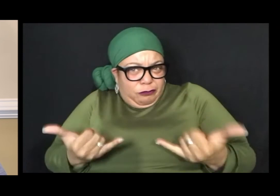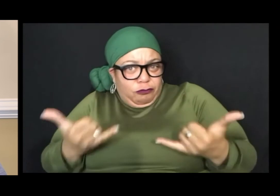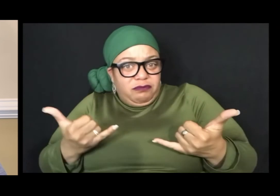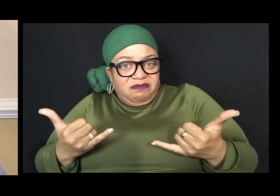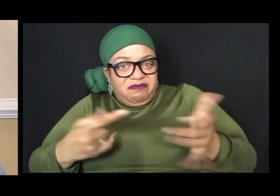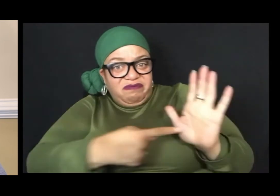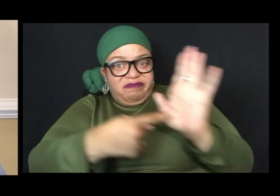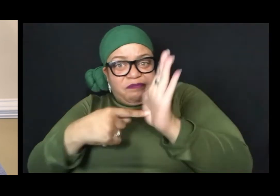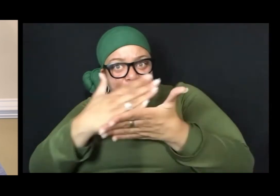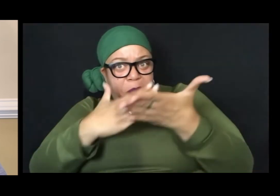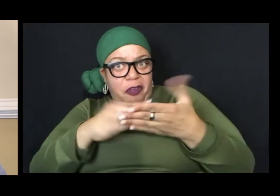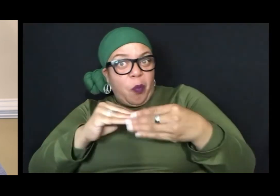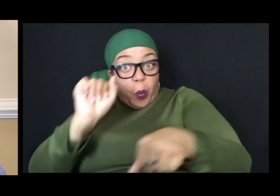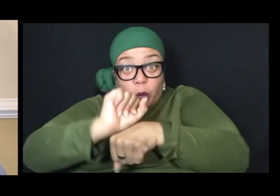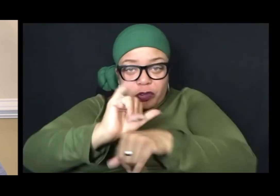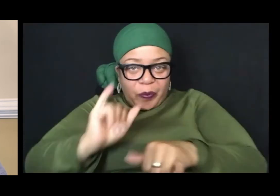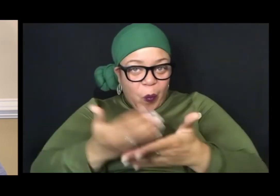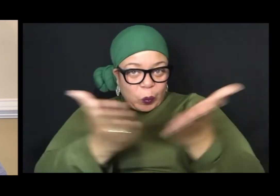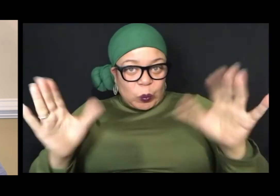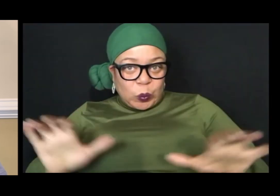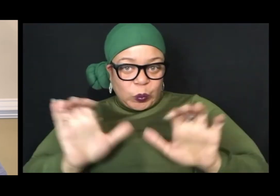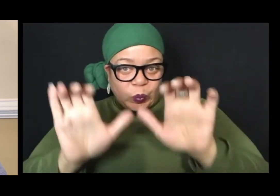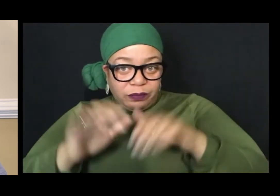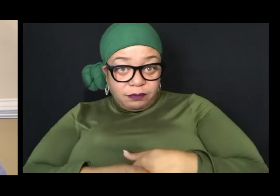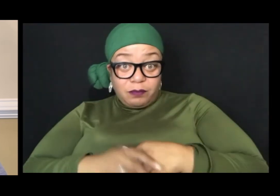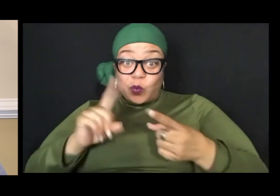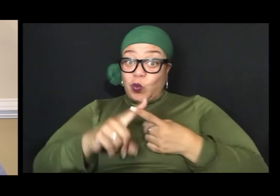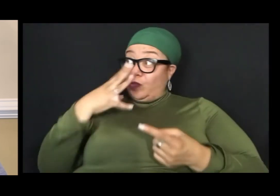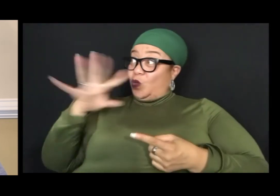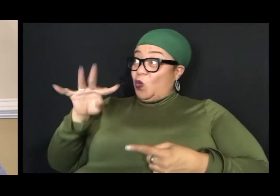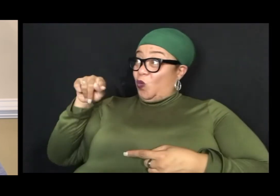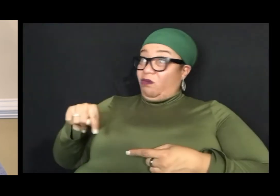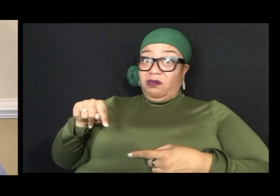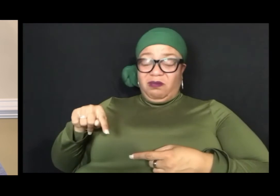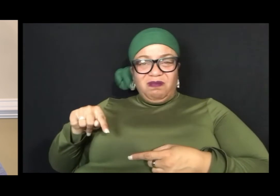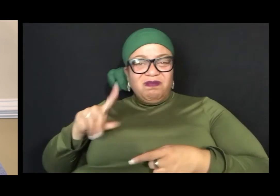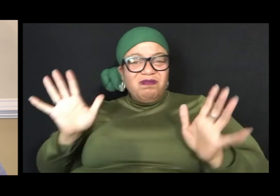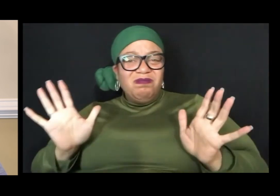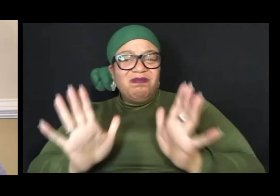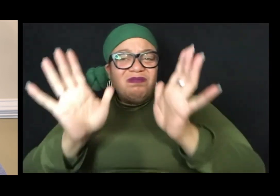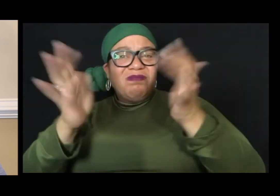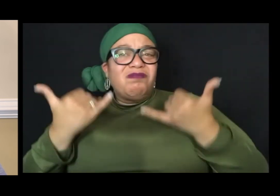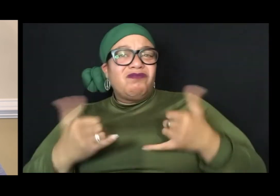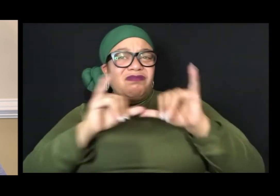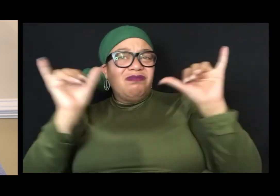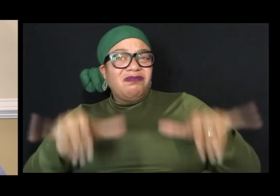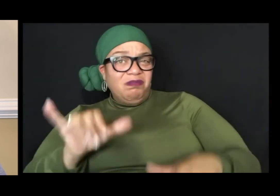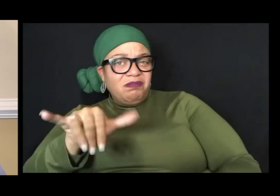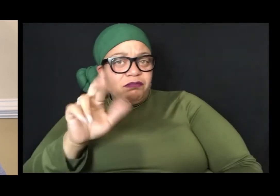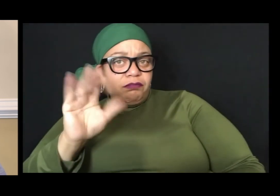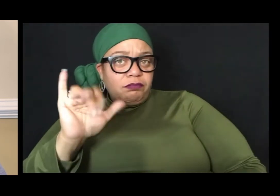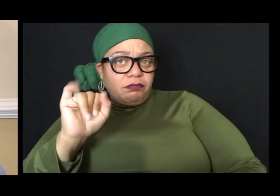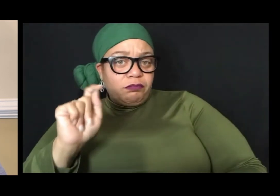a part in the work that you do. To ignore this perpetuates the current systems as they exist. For